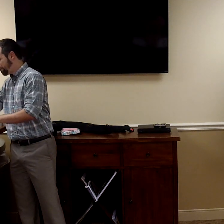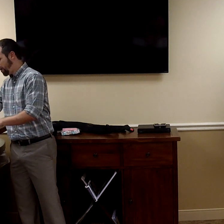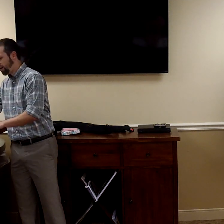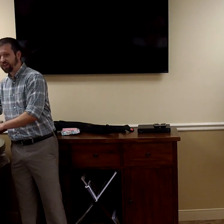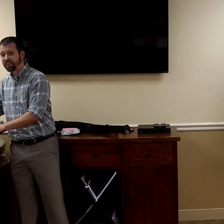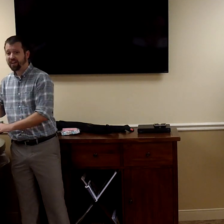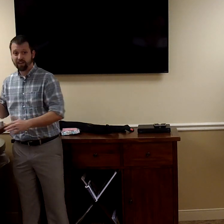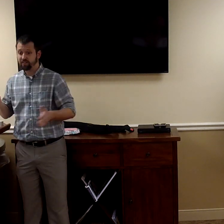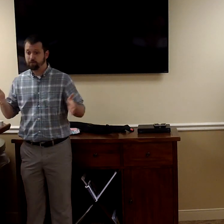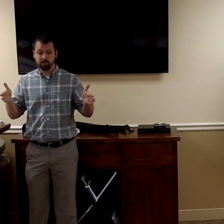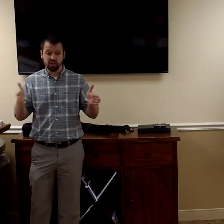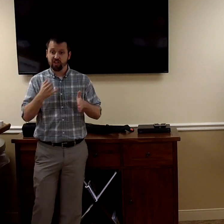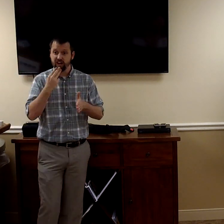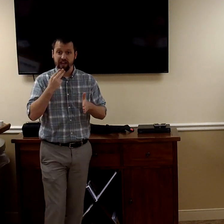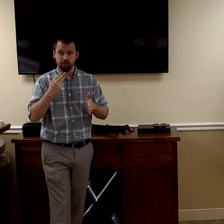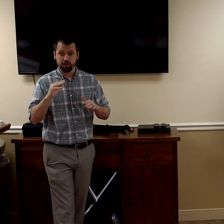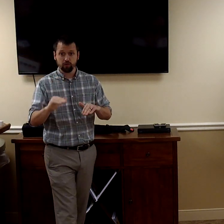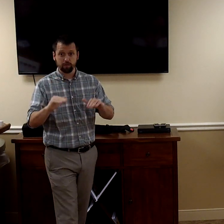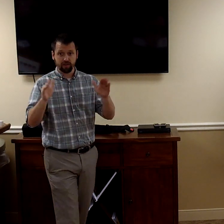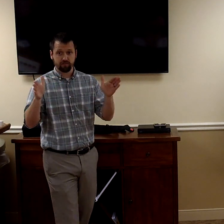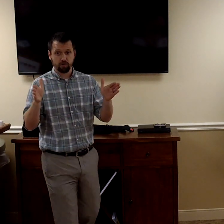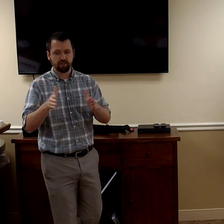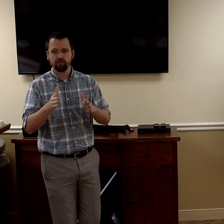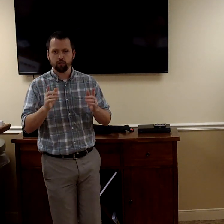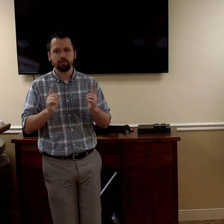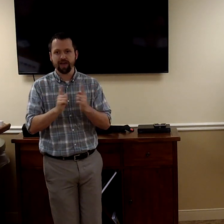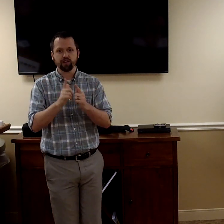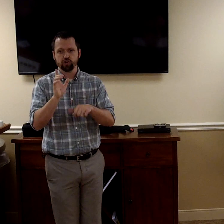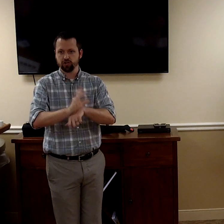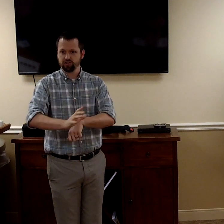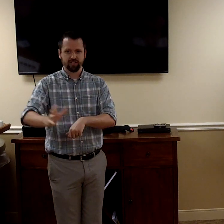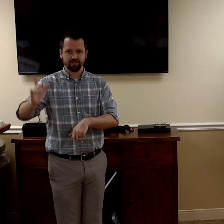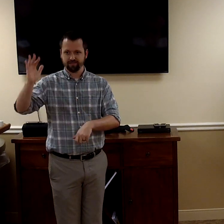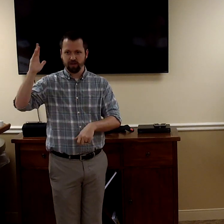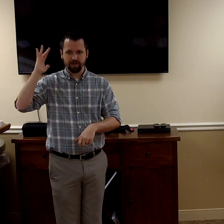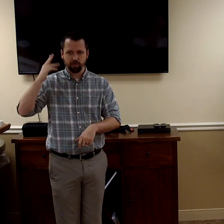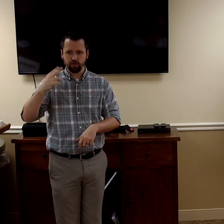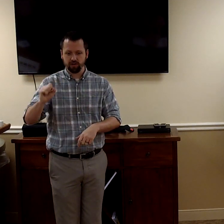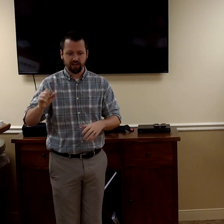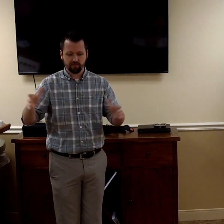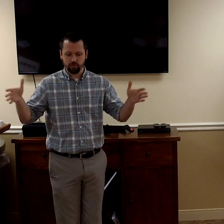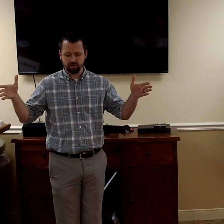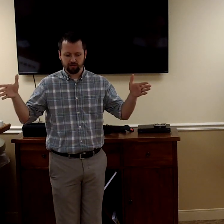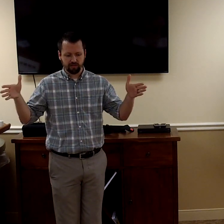Tomorrow, because Michelle and I, we grew up in a small, that's where we met in church, like way back when we were in high school, and it was